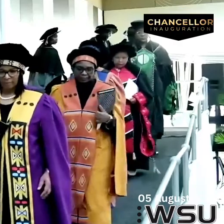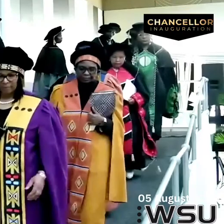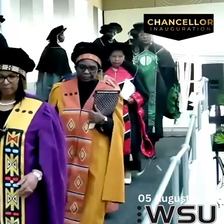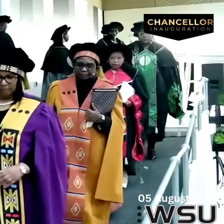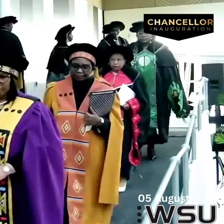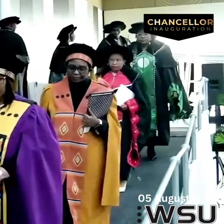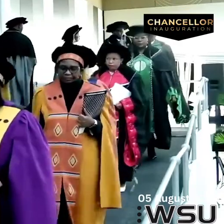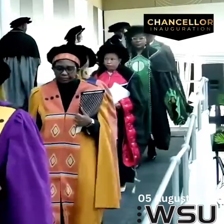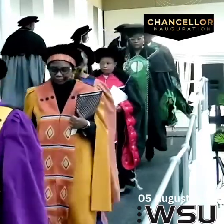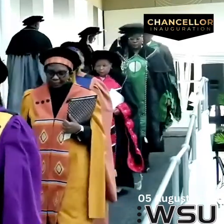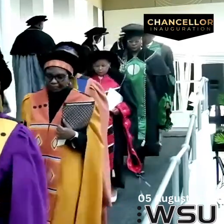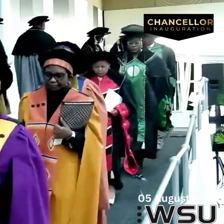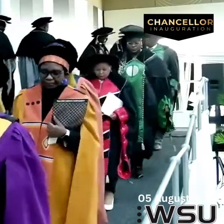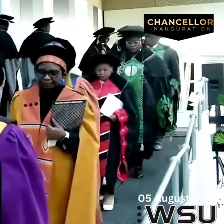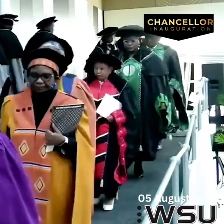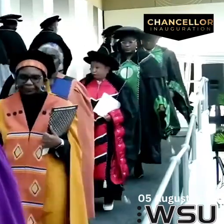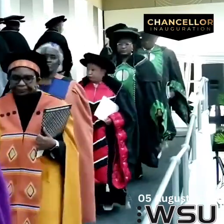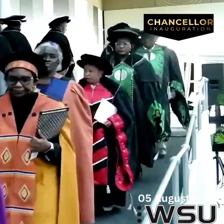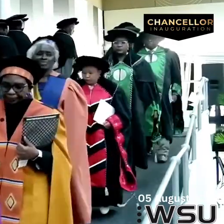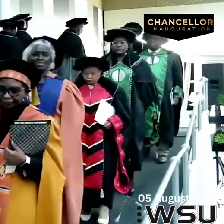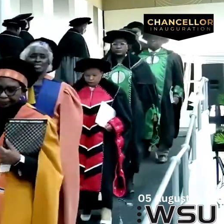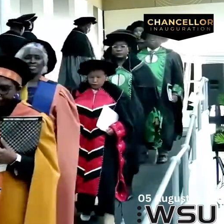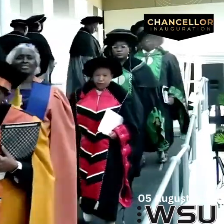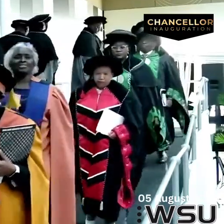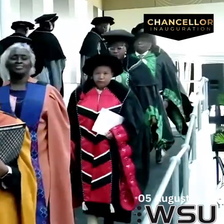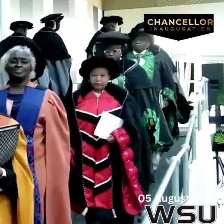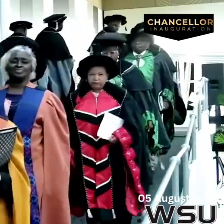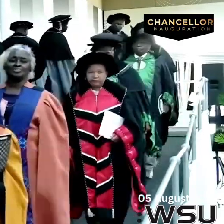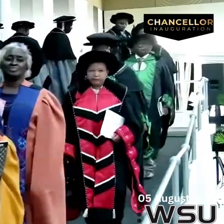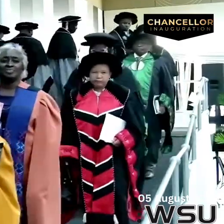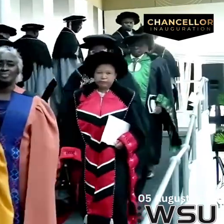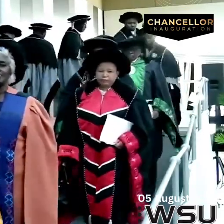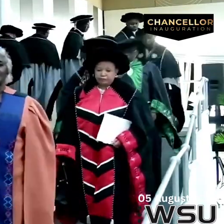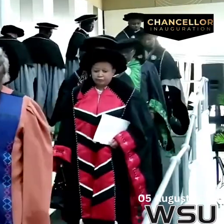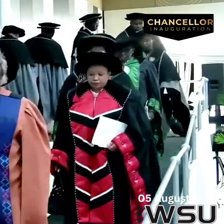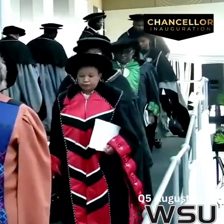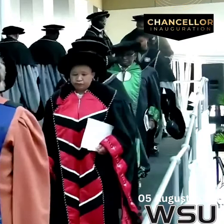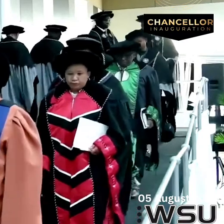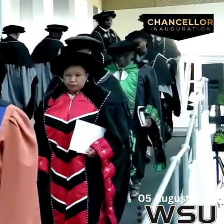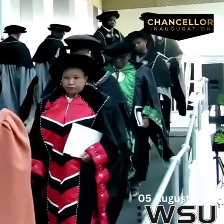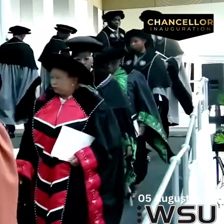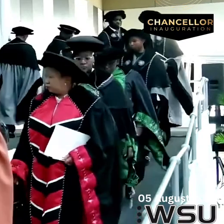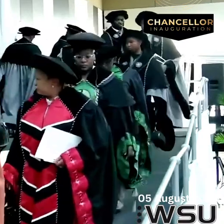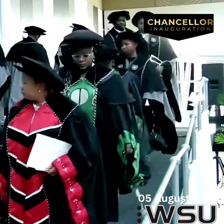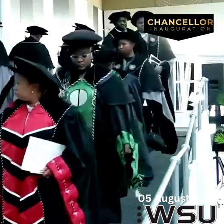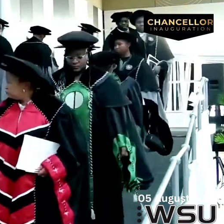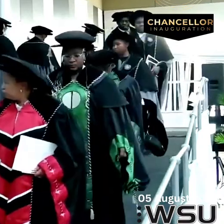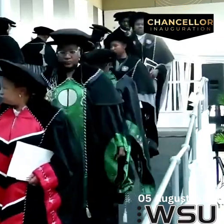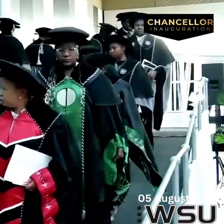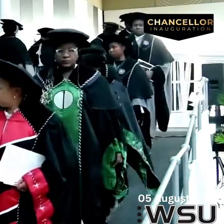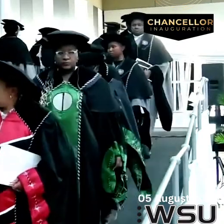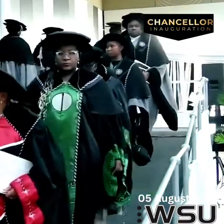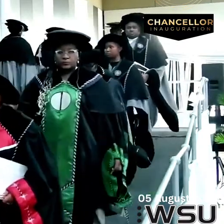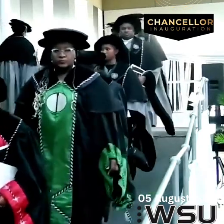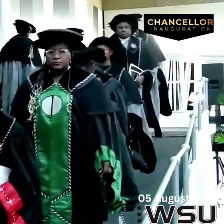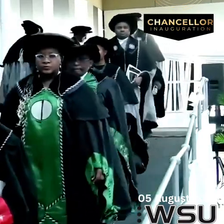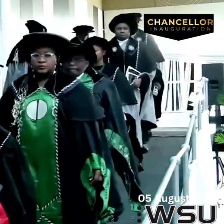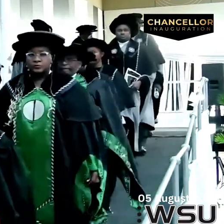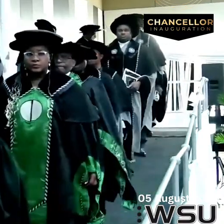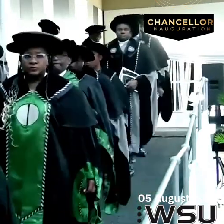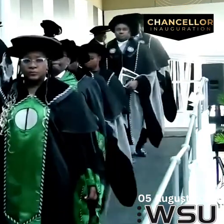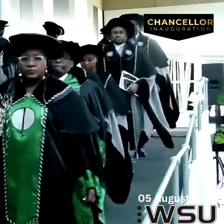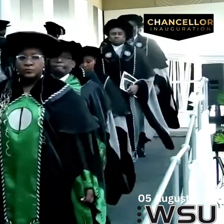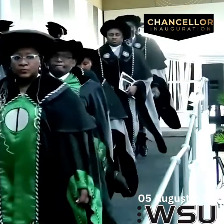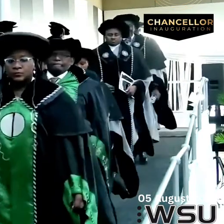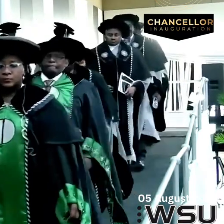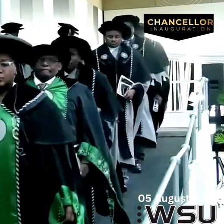of a gallant anti-apartheid activist, Dr. Sheila Sisulu. With Chancellor Gobodo, a strong management team